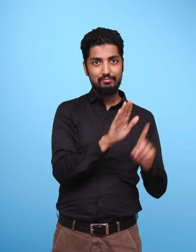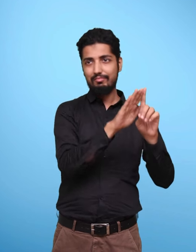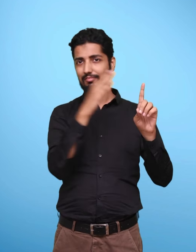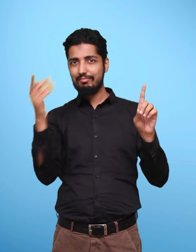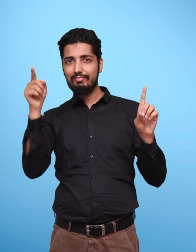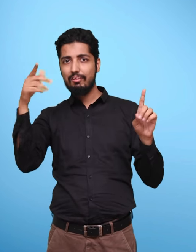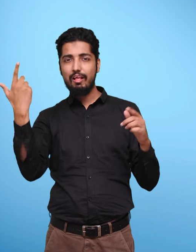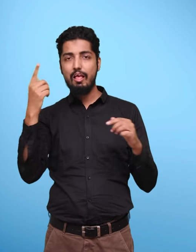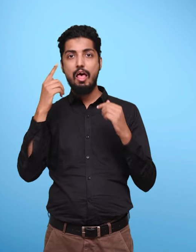parts.